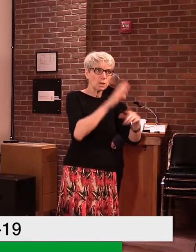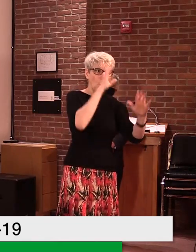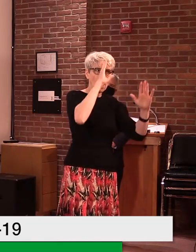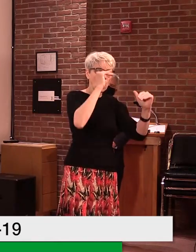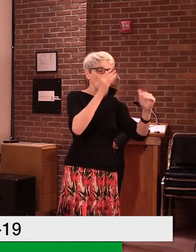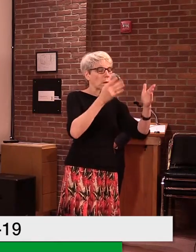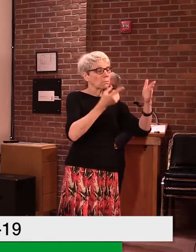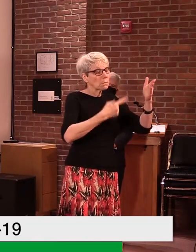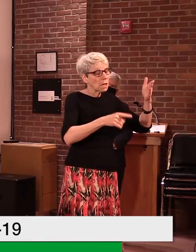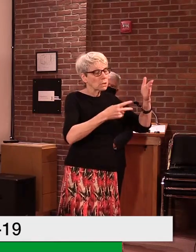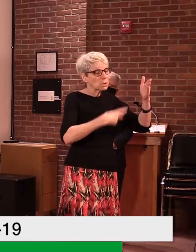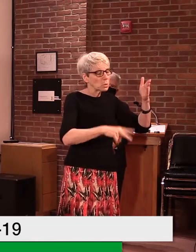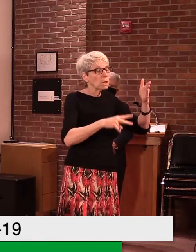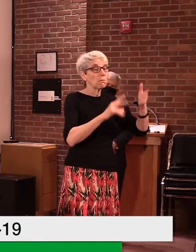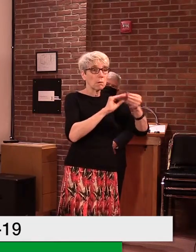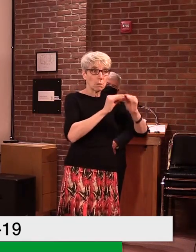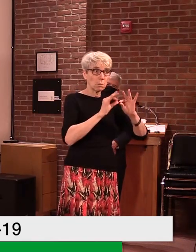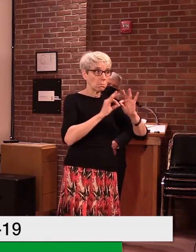on the data,